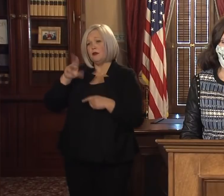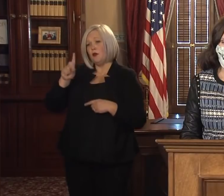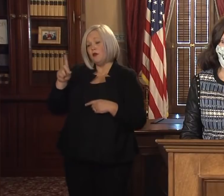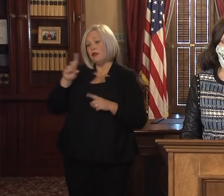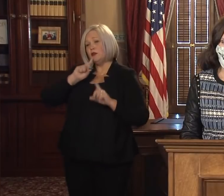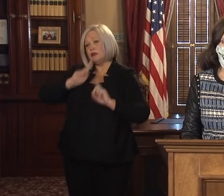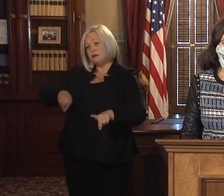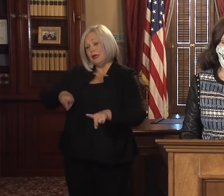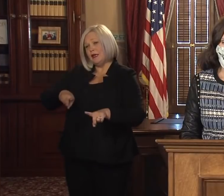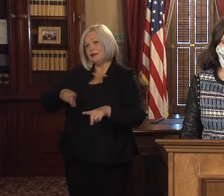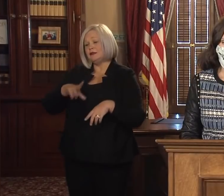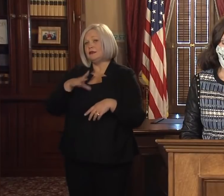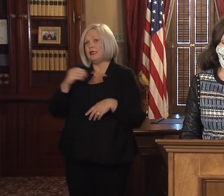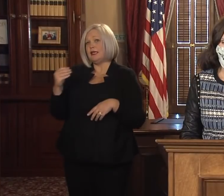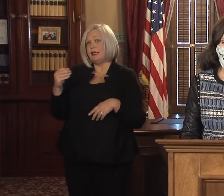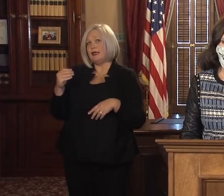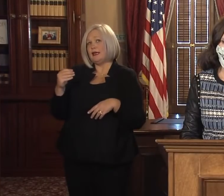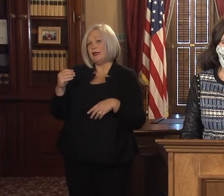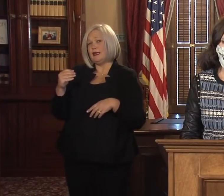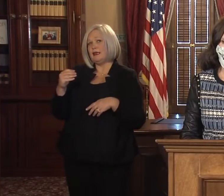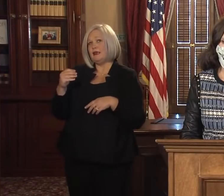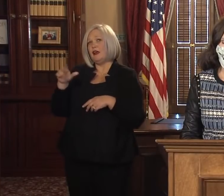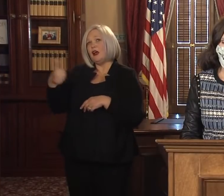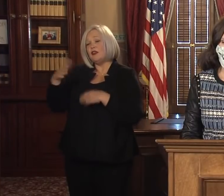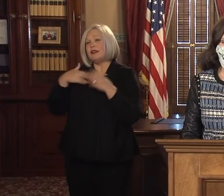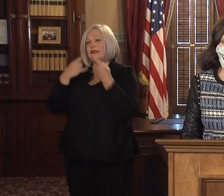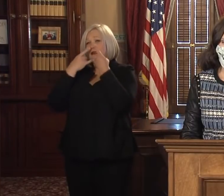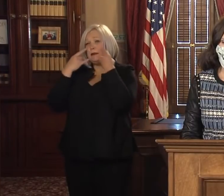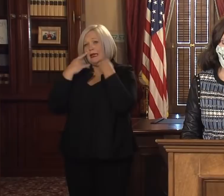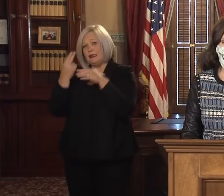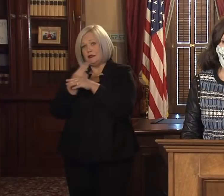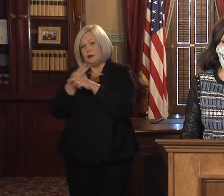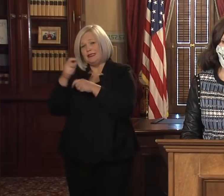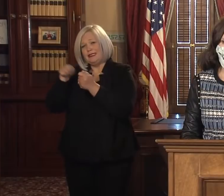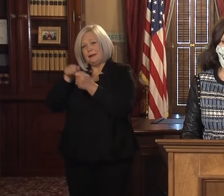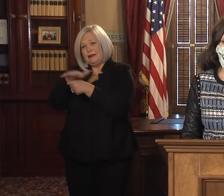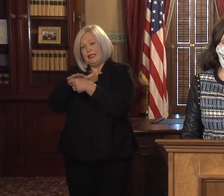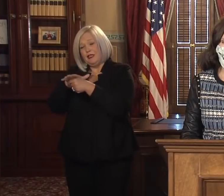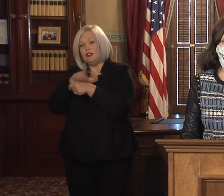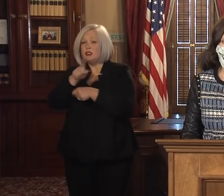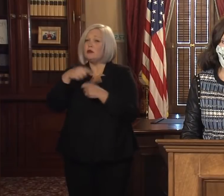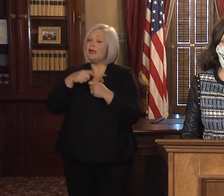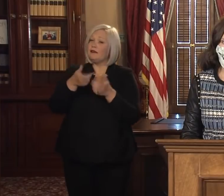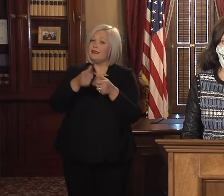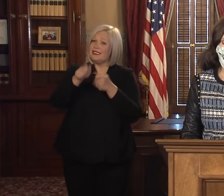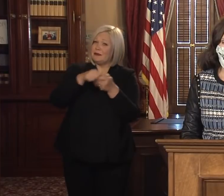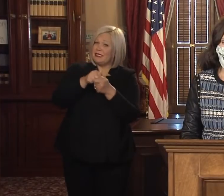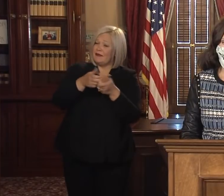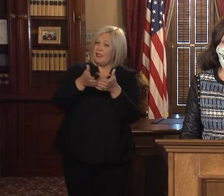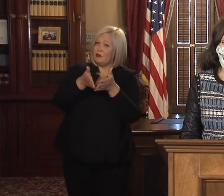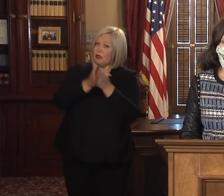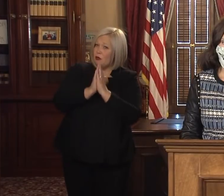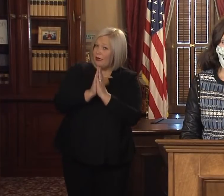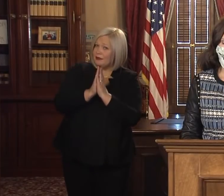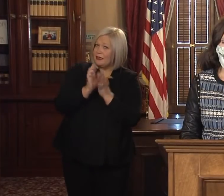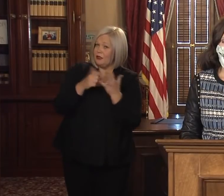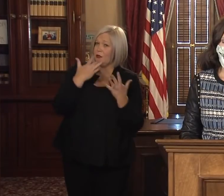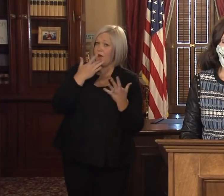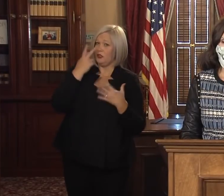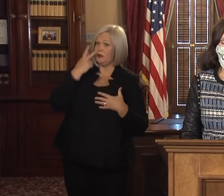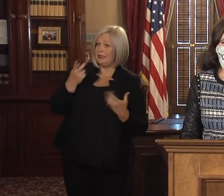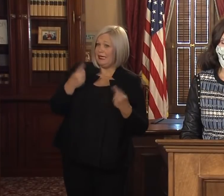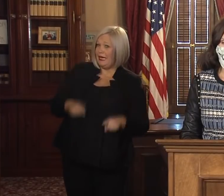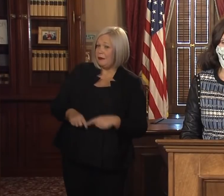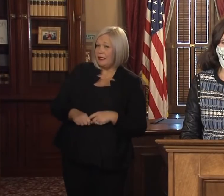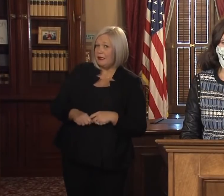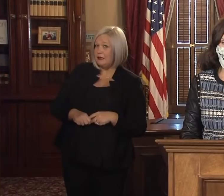response? And outside of the mask use in certain areas of the state, do you have any specific requests from them that you would like to see?